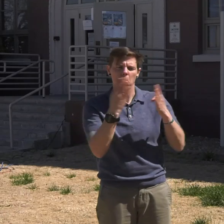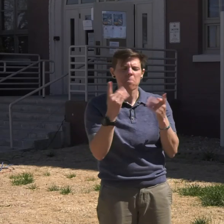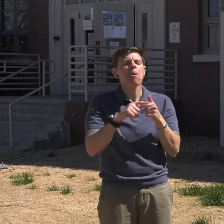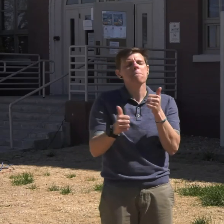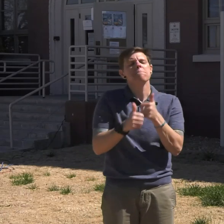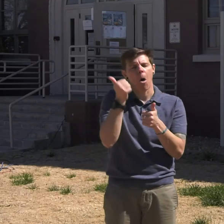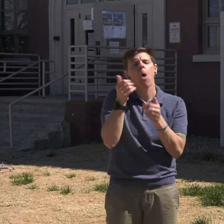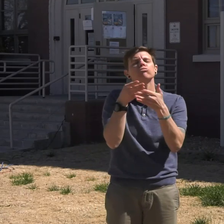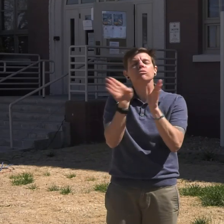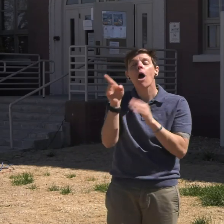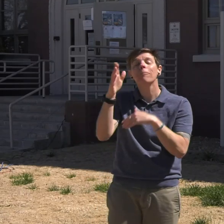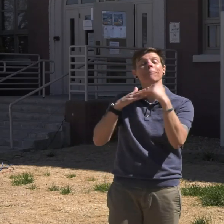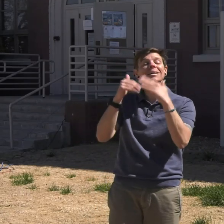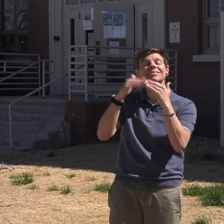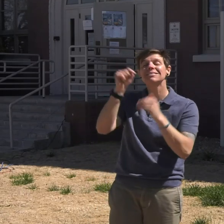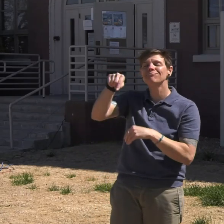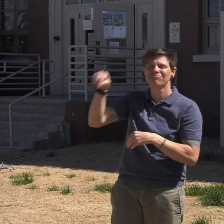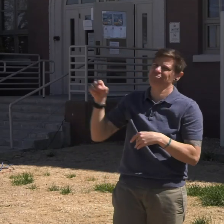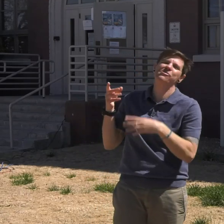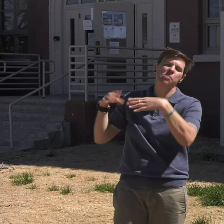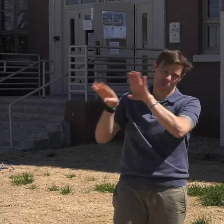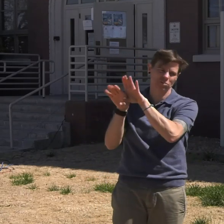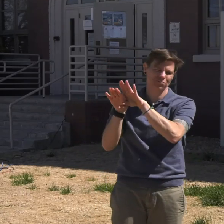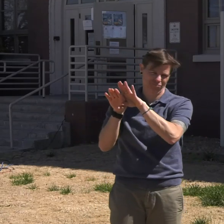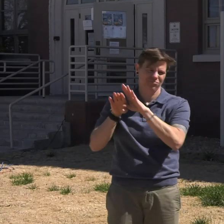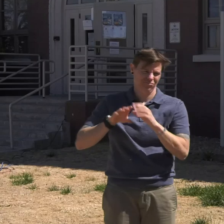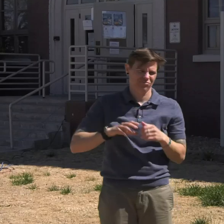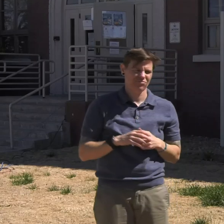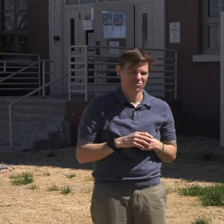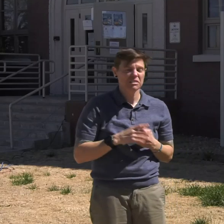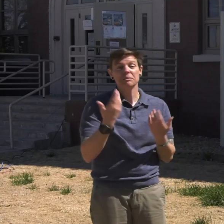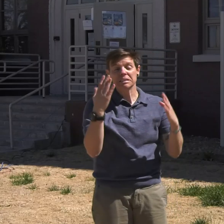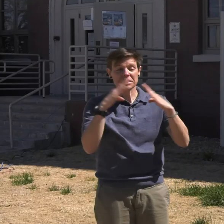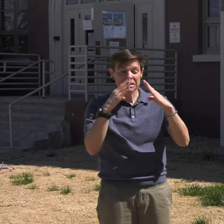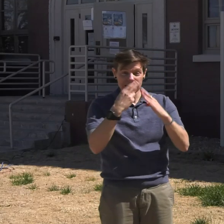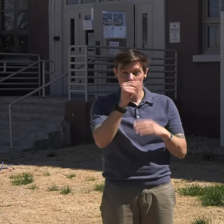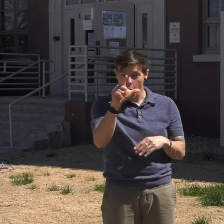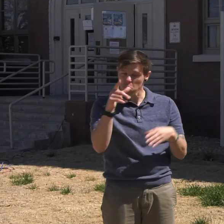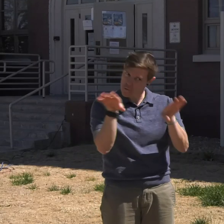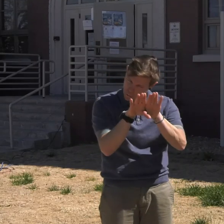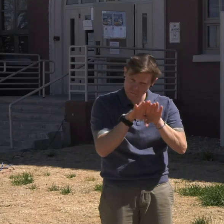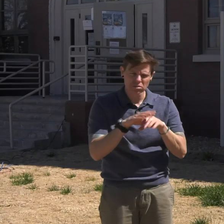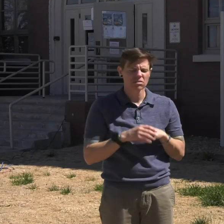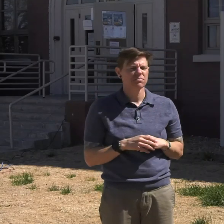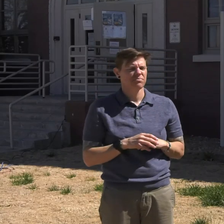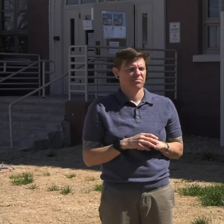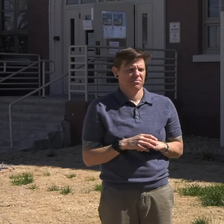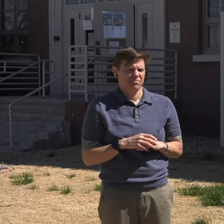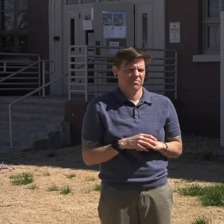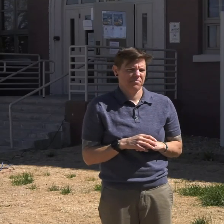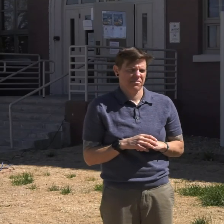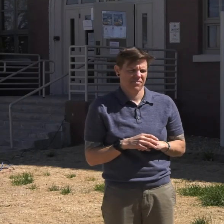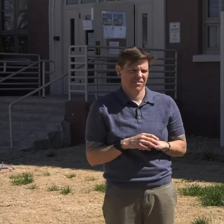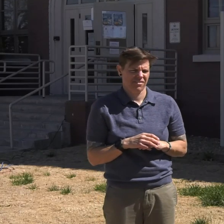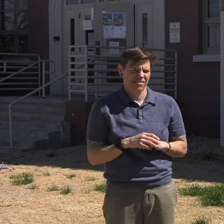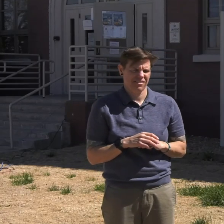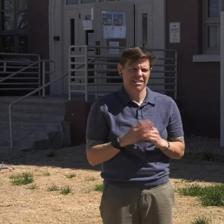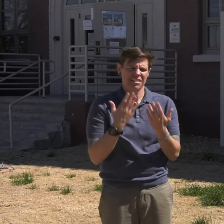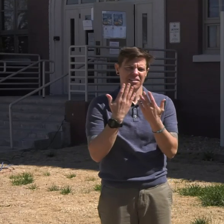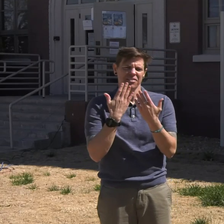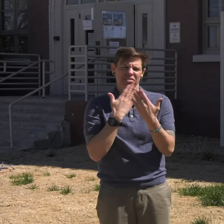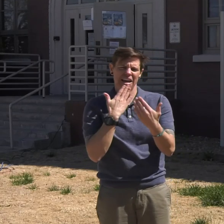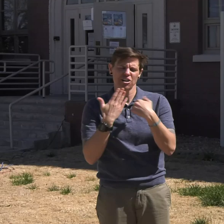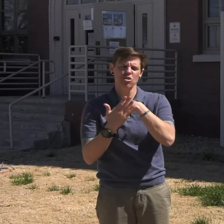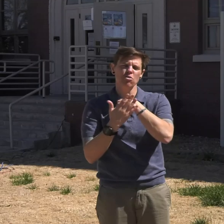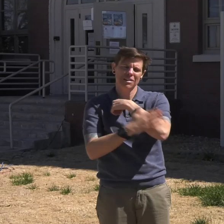are closed to the public. That includes City Hall. Want to also thank the county and their county manager. We share that facility, of course,